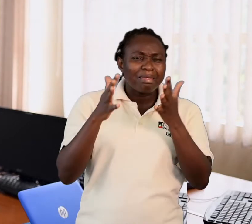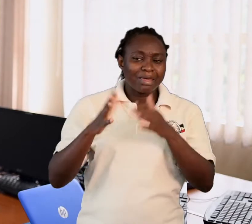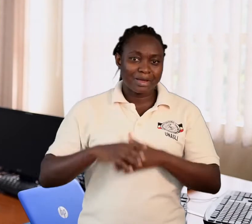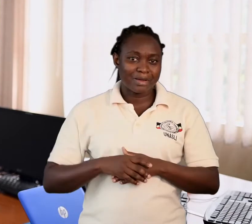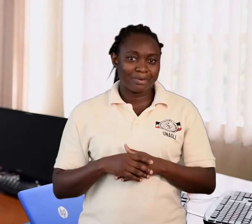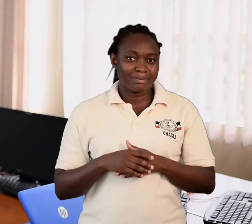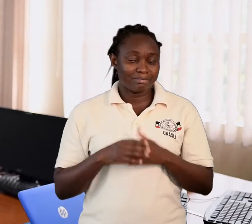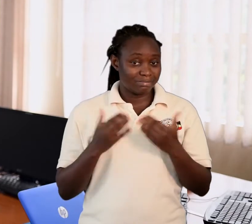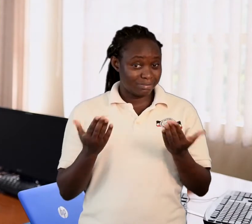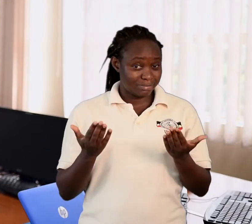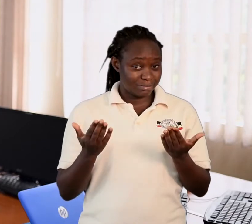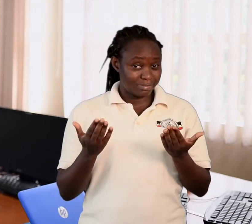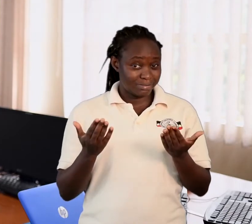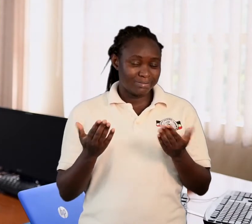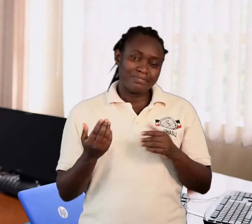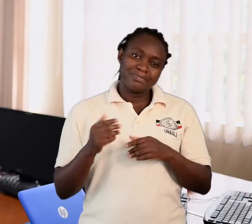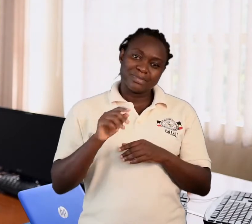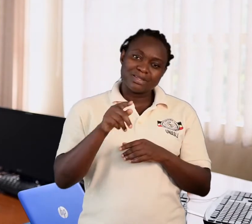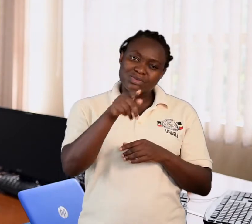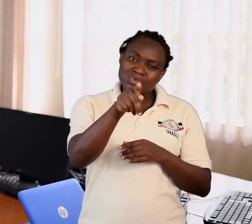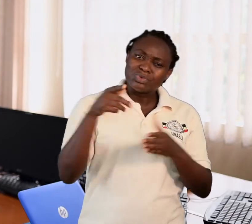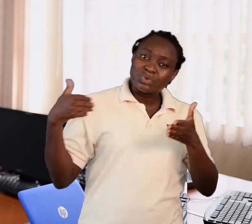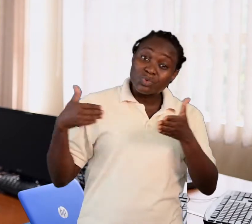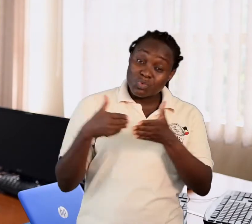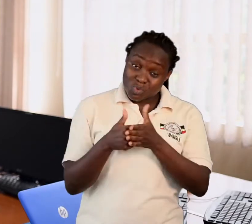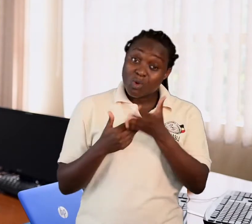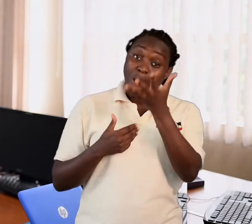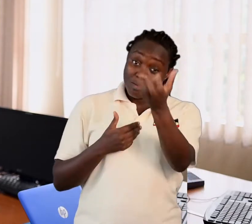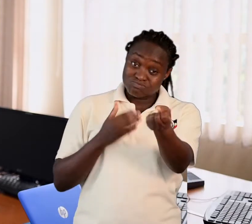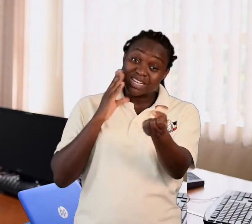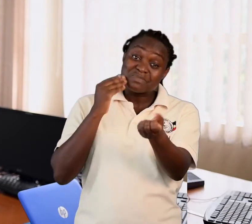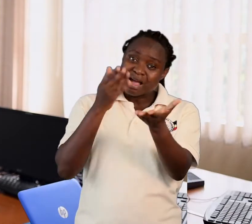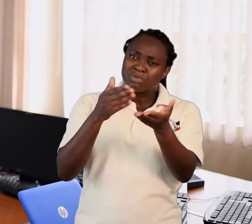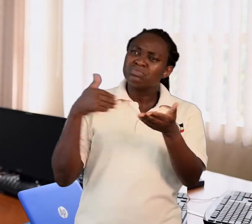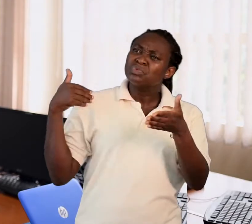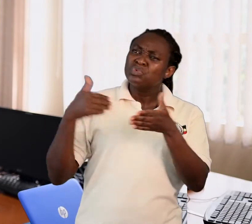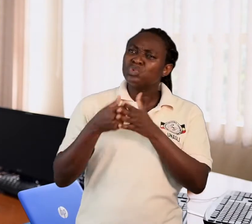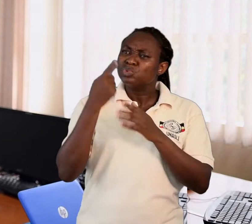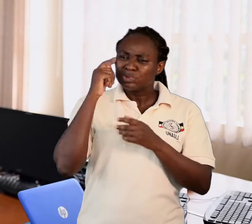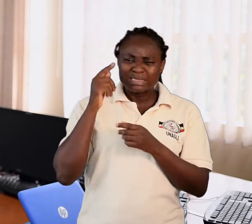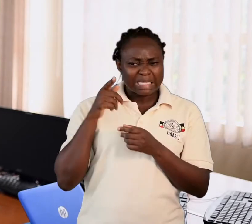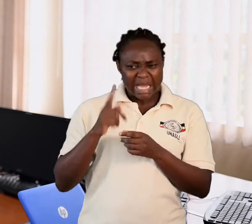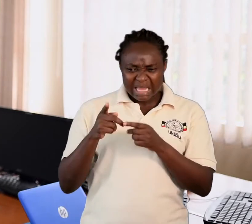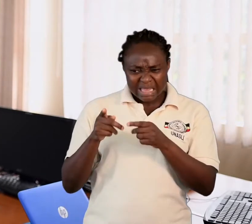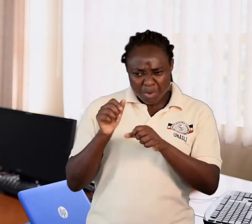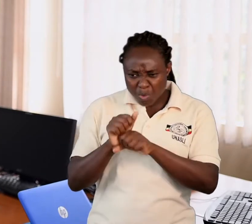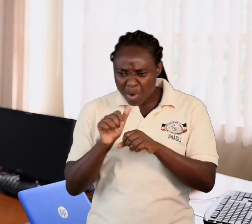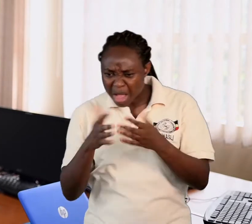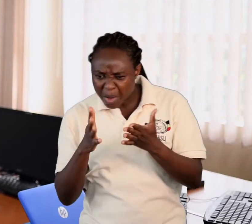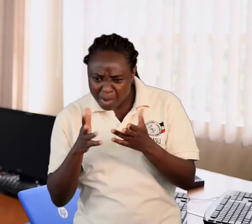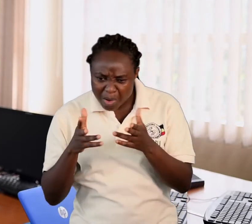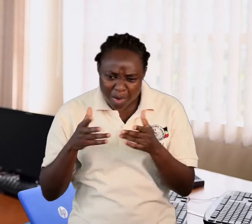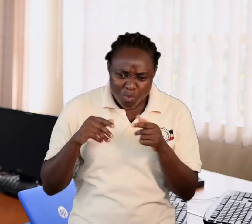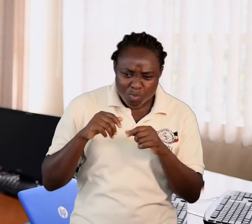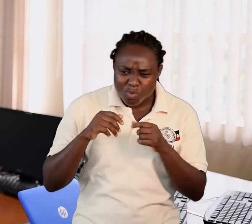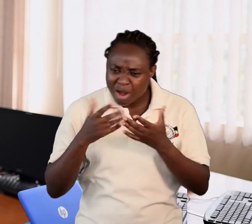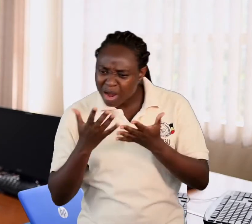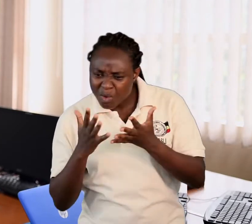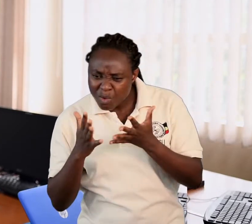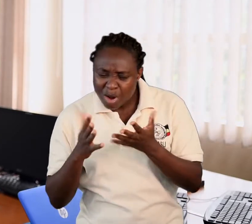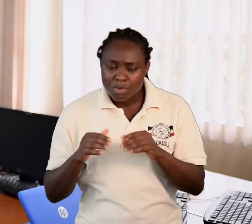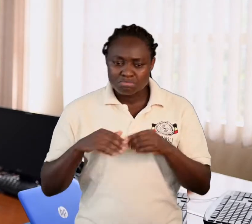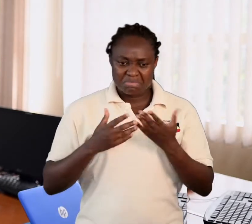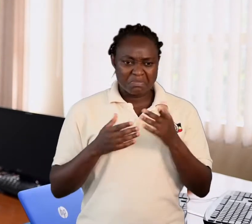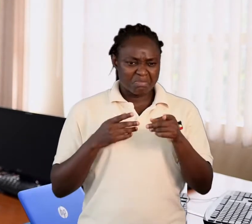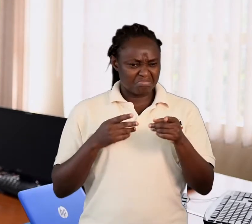I repeat, are there some things that you have always wondered about how they work or